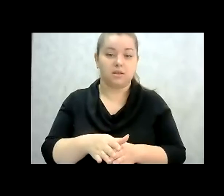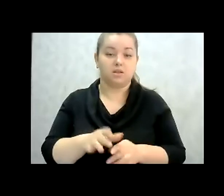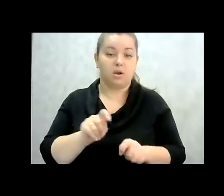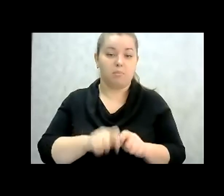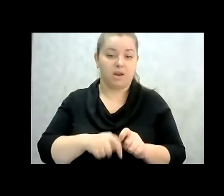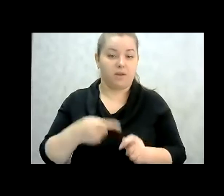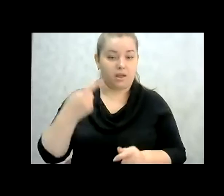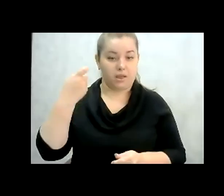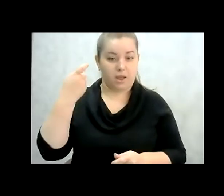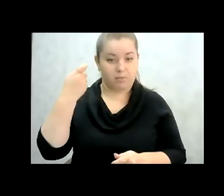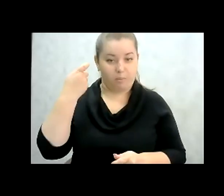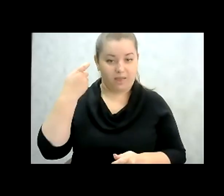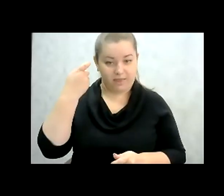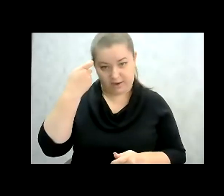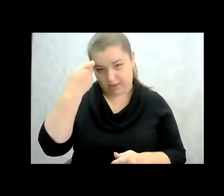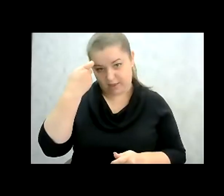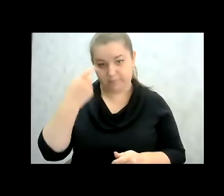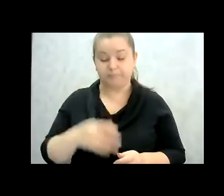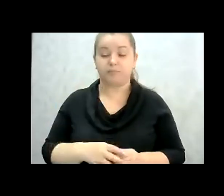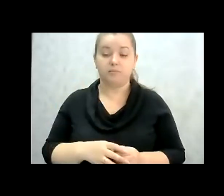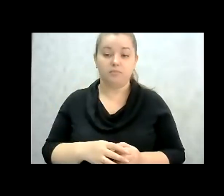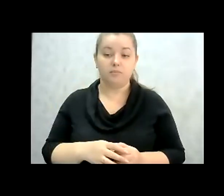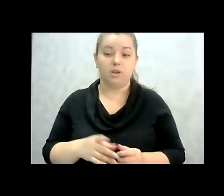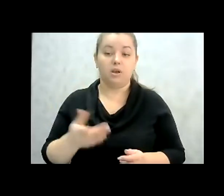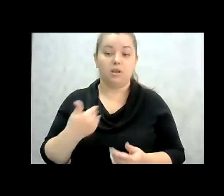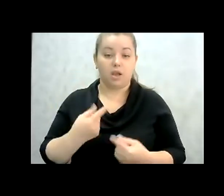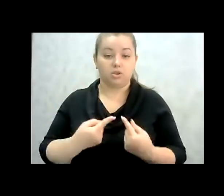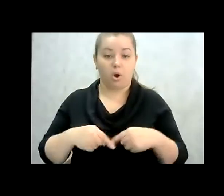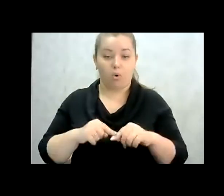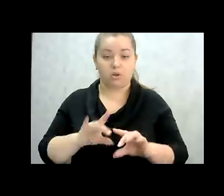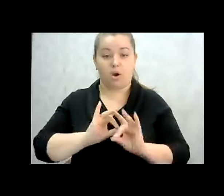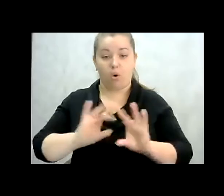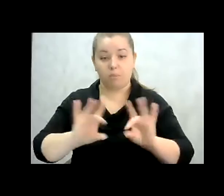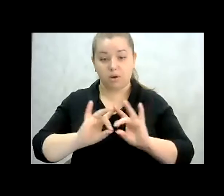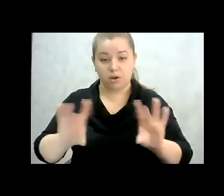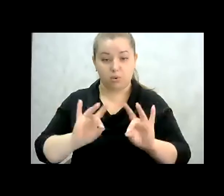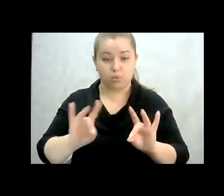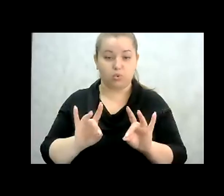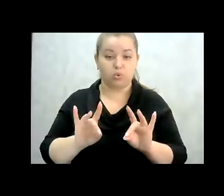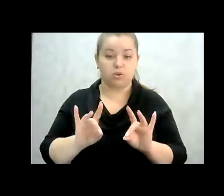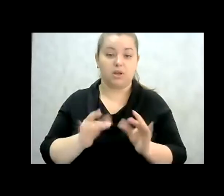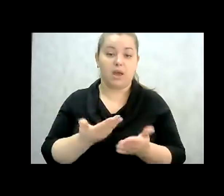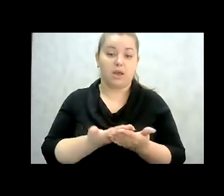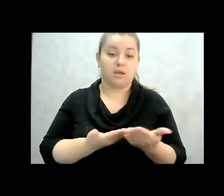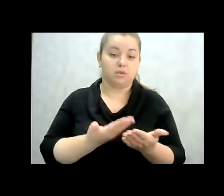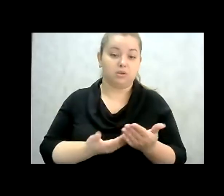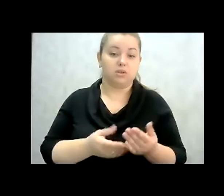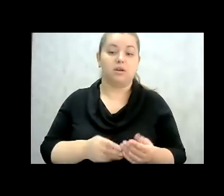masks. Thermometrical control was not proper in a number of instances. Our